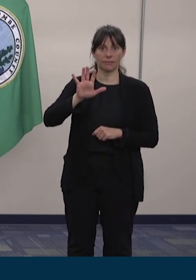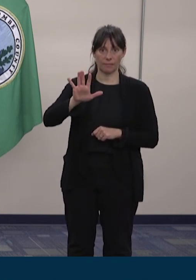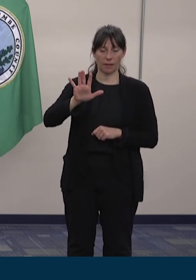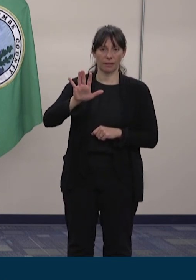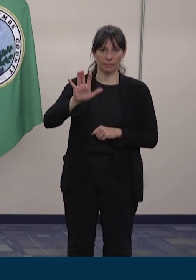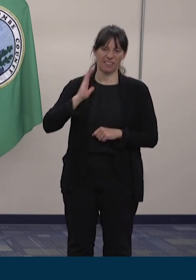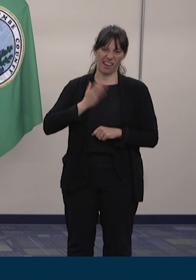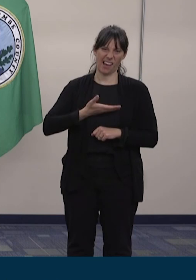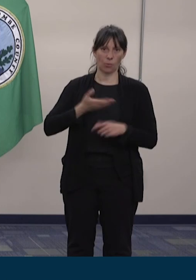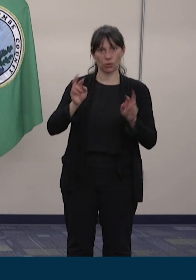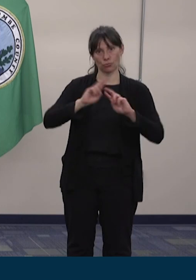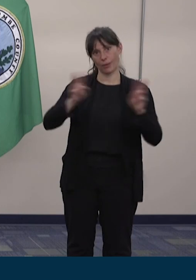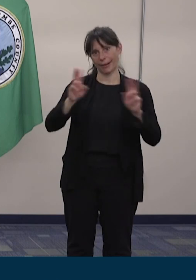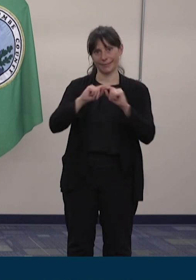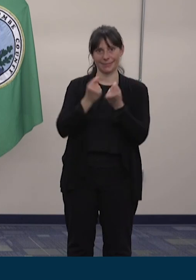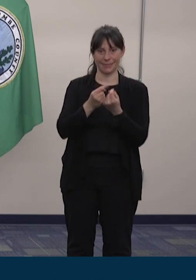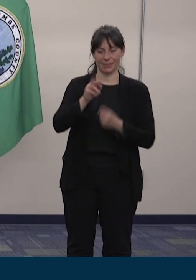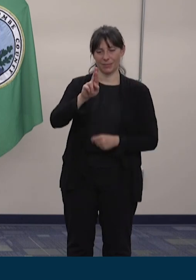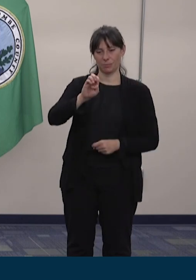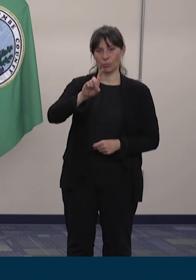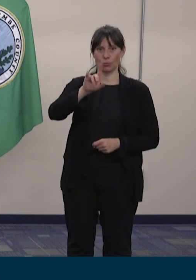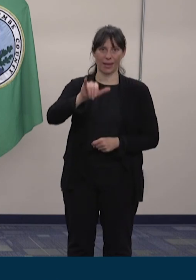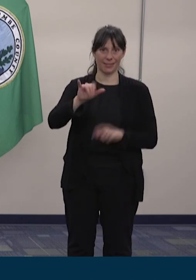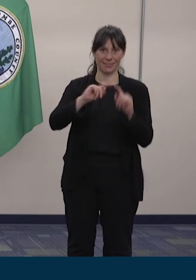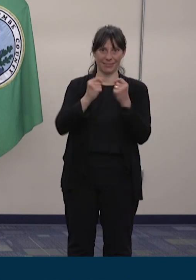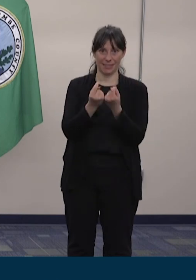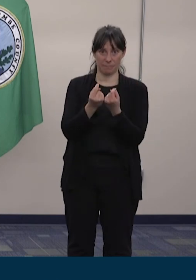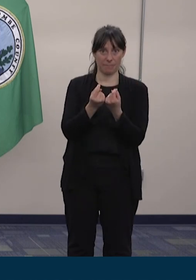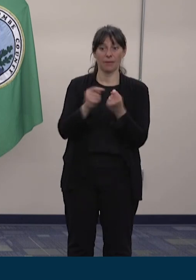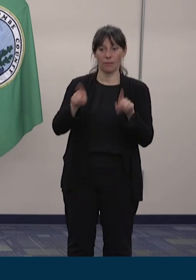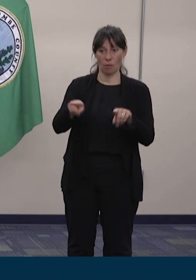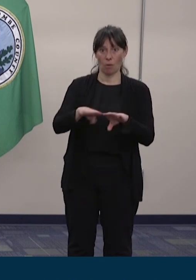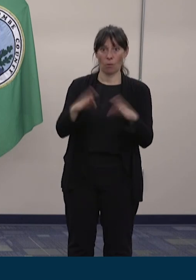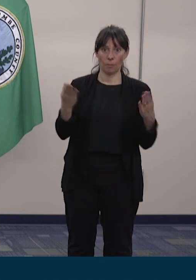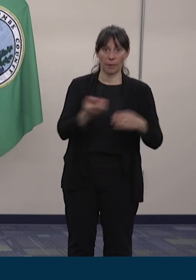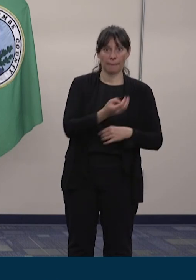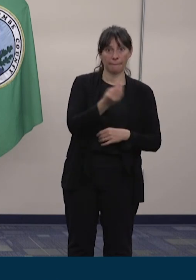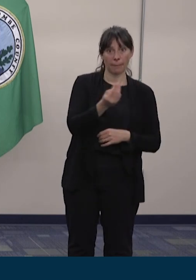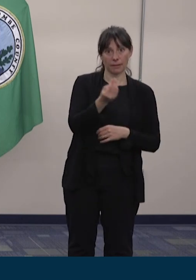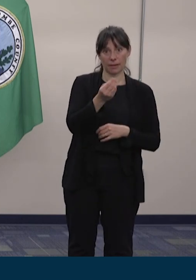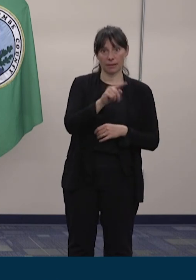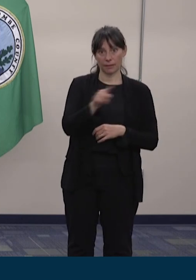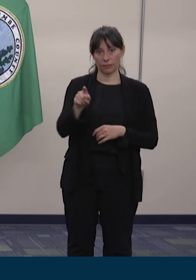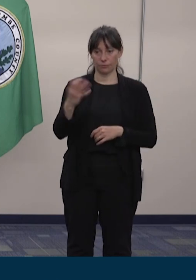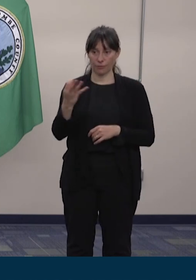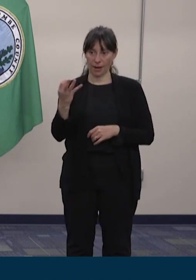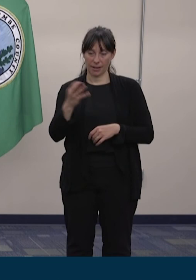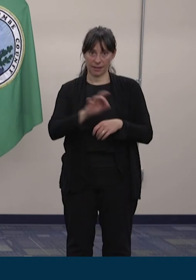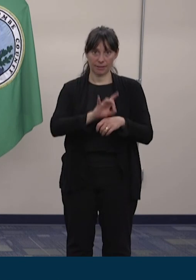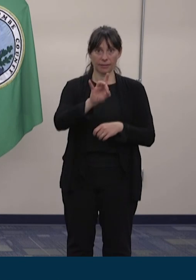828-419-0095, 828-419-0095 y Monday de lunes a through viernes de Friday, 8 8 a a.m. to las 5:30. 5:30 p.m.